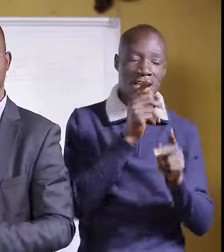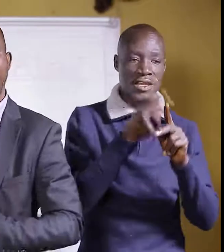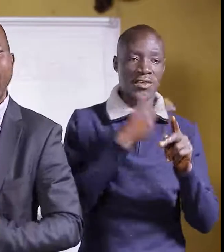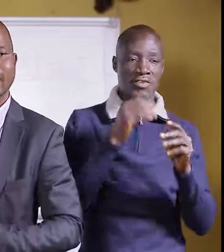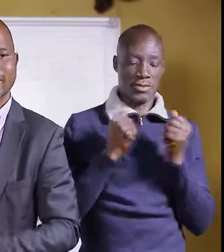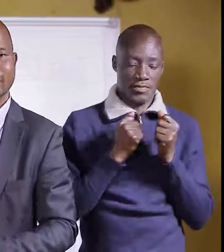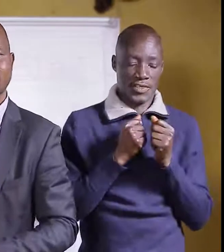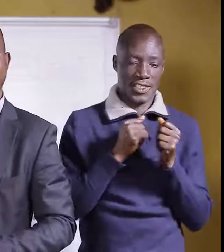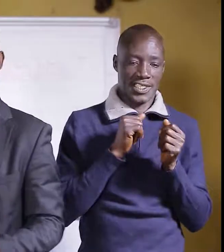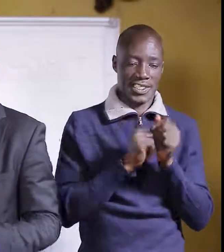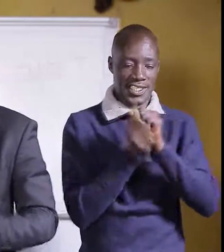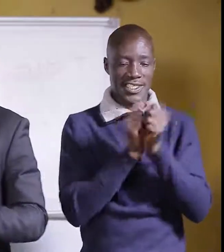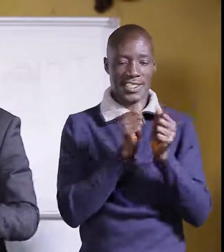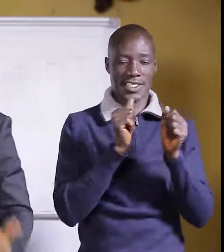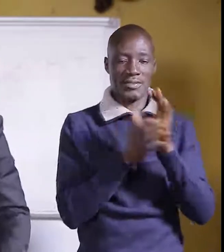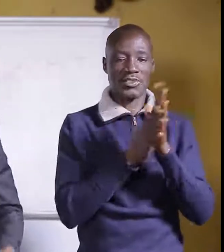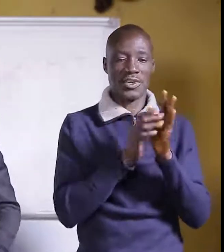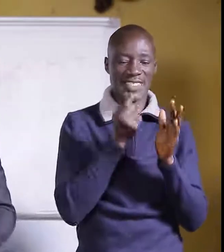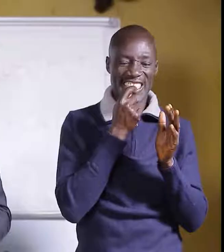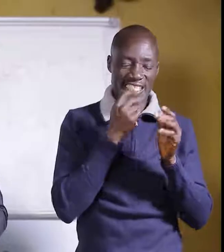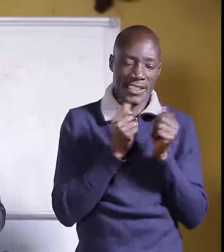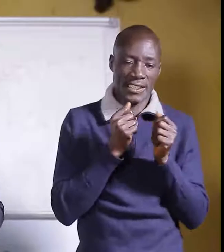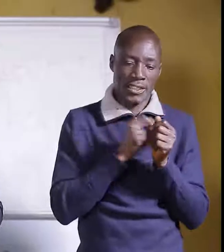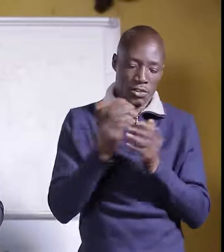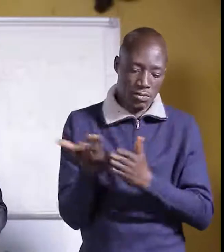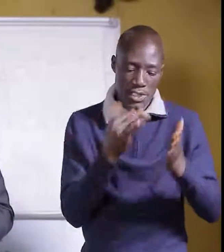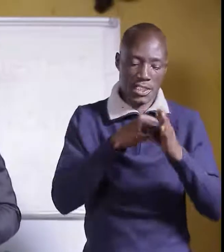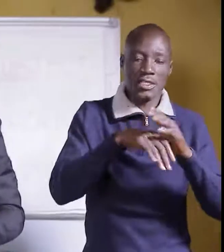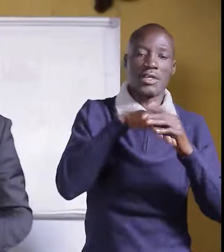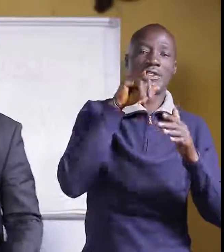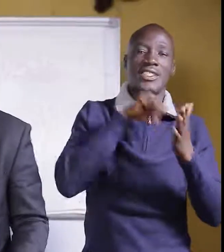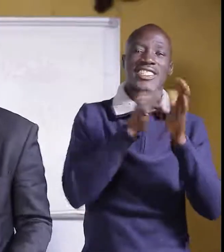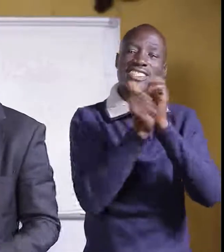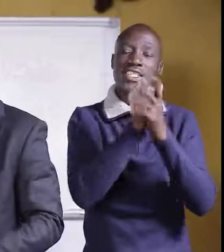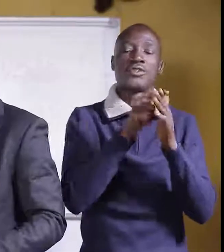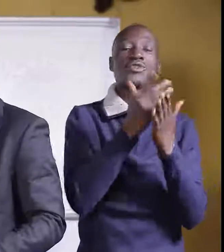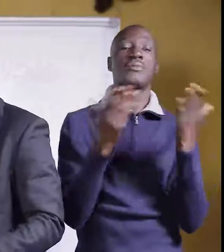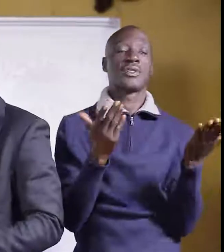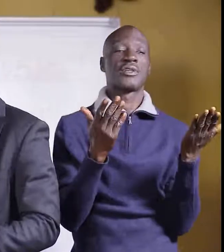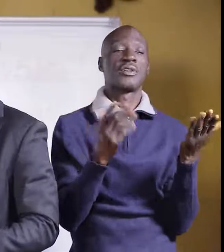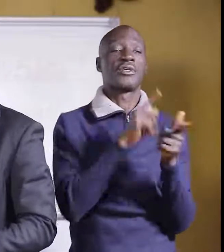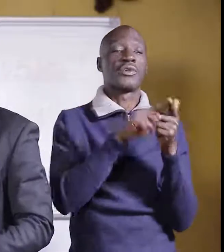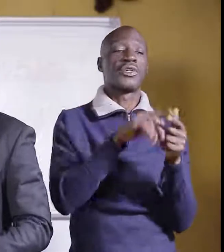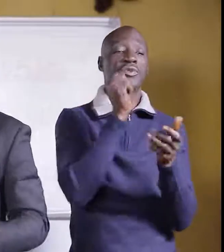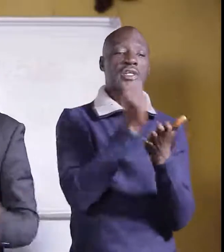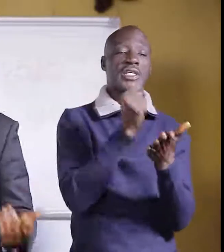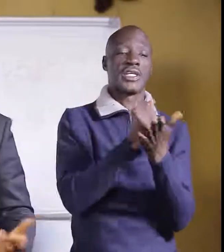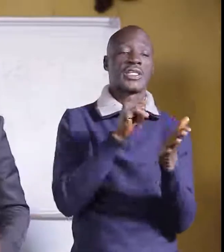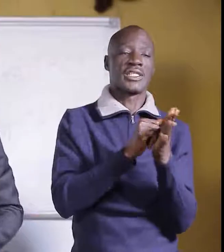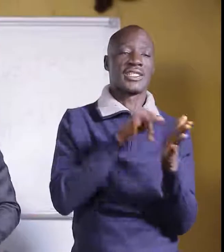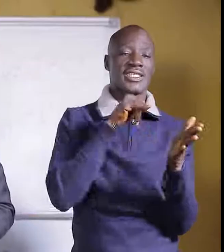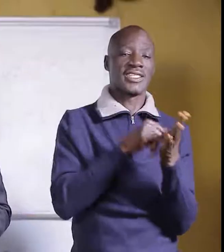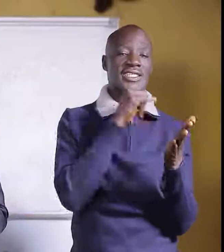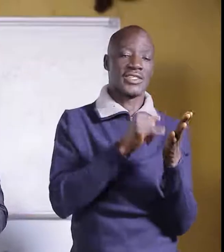to give you ice. If you bring it out, it melts to give you water. And when you heat the water, it